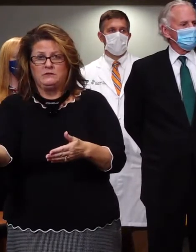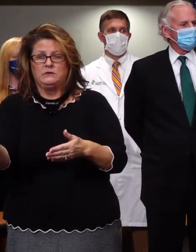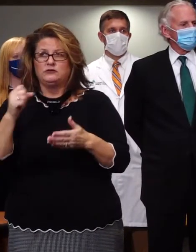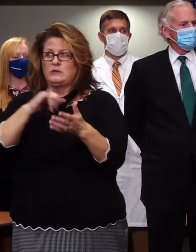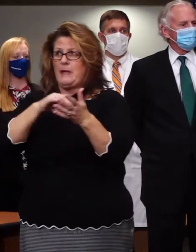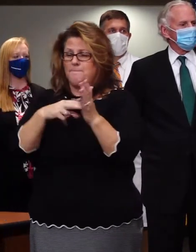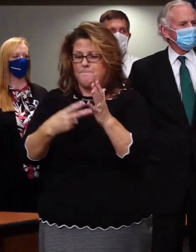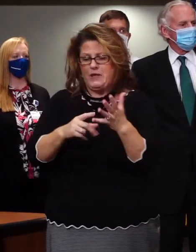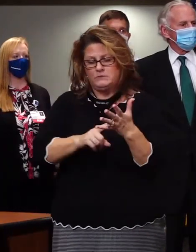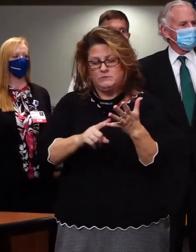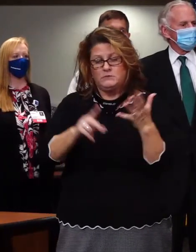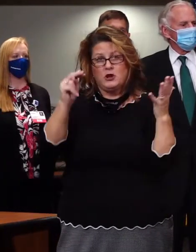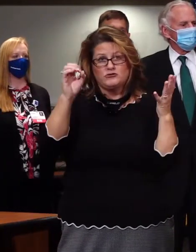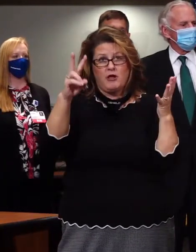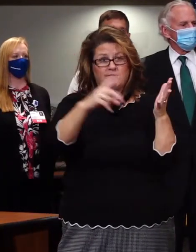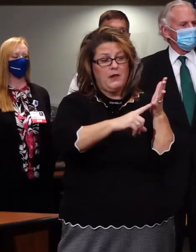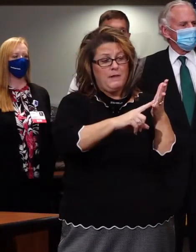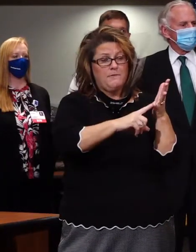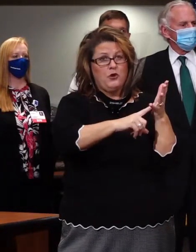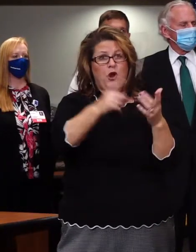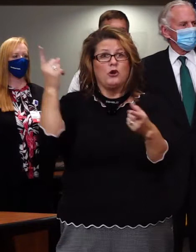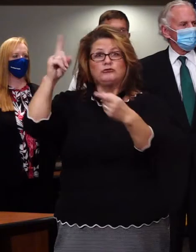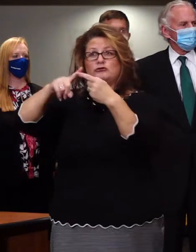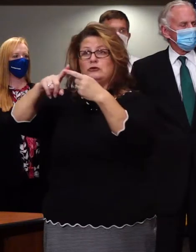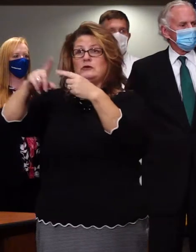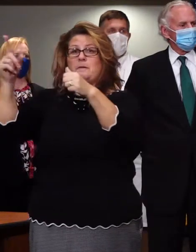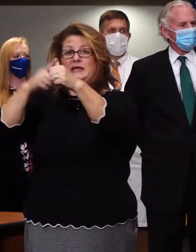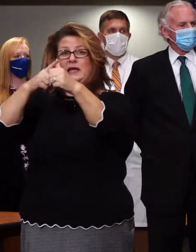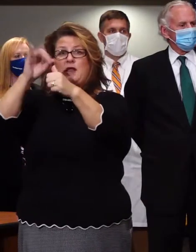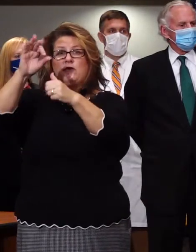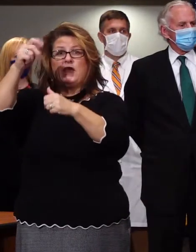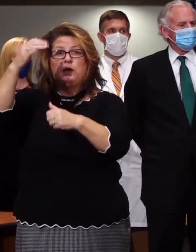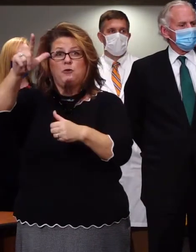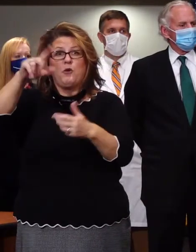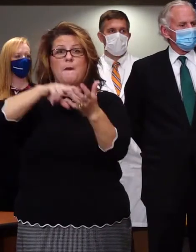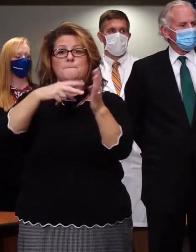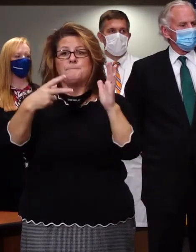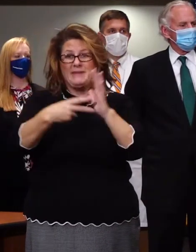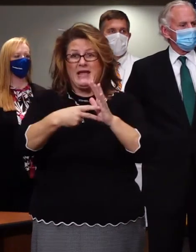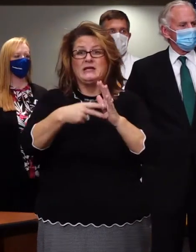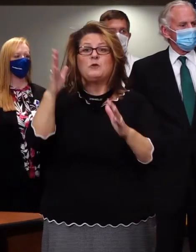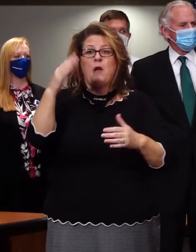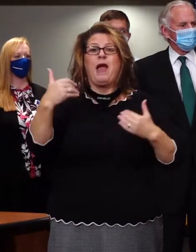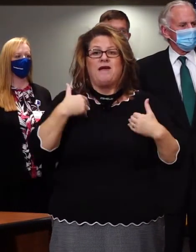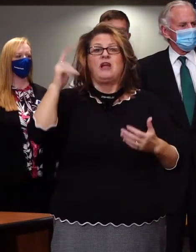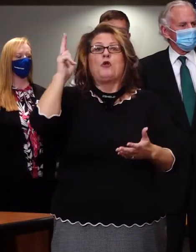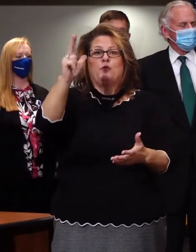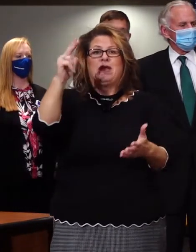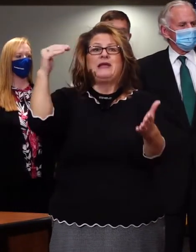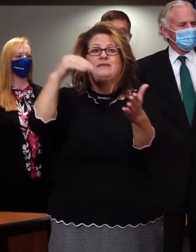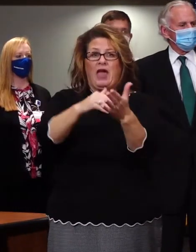of November until the beginning of April, an additional 3,000 more South Carolinians may die if we don't do something